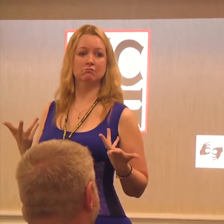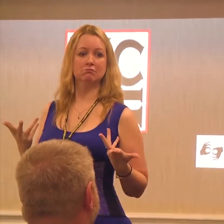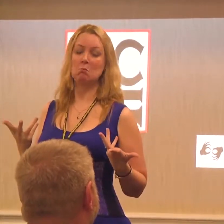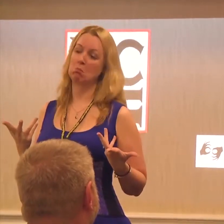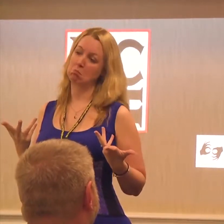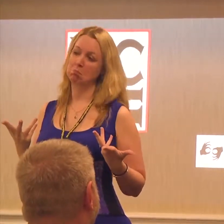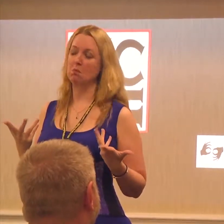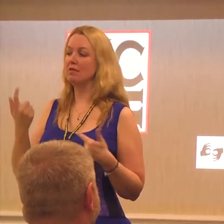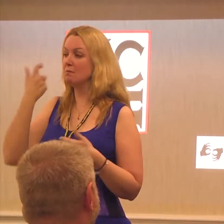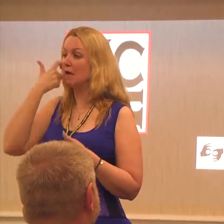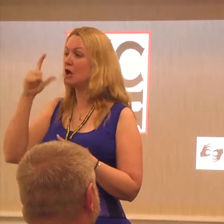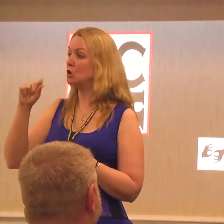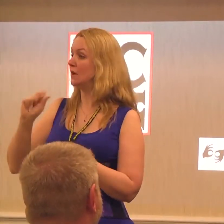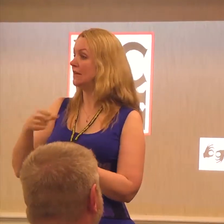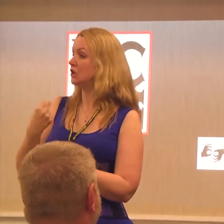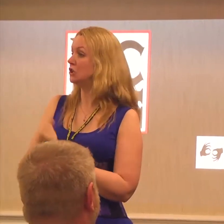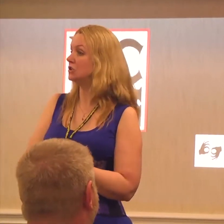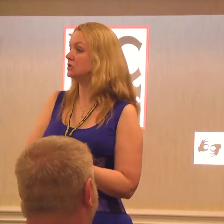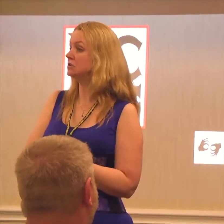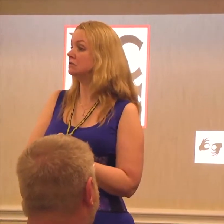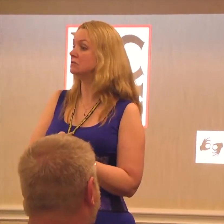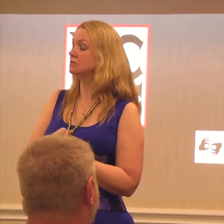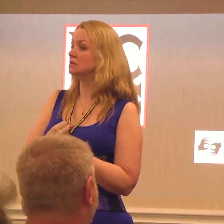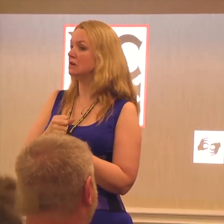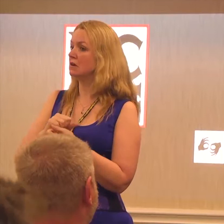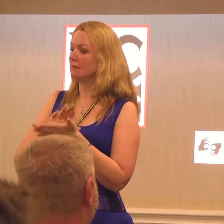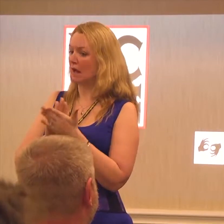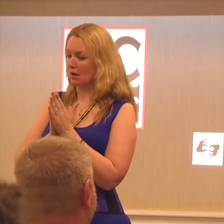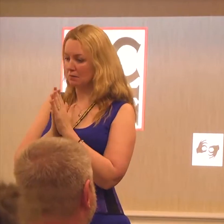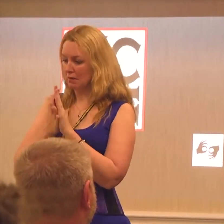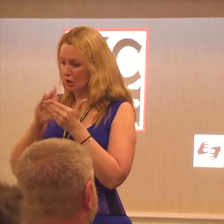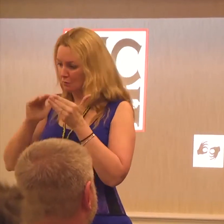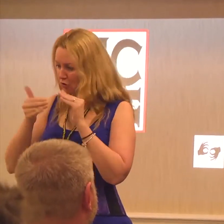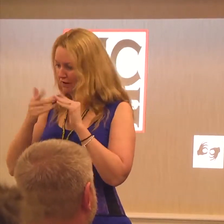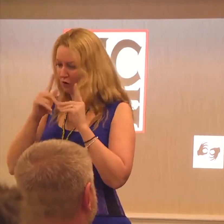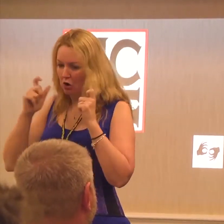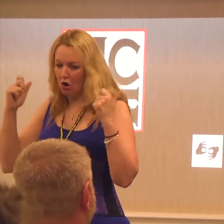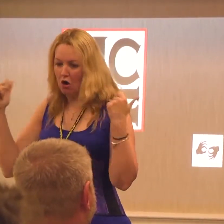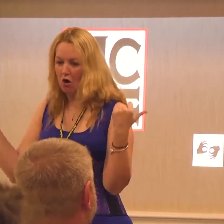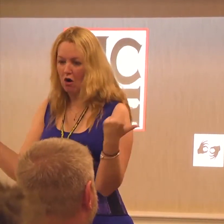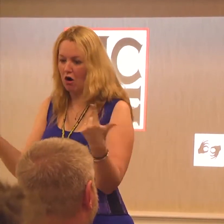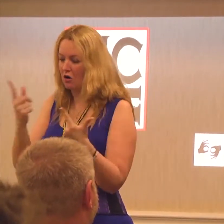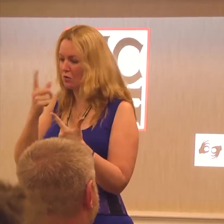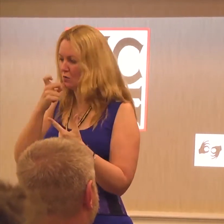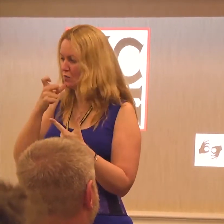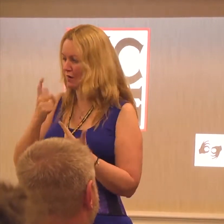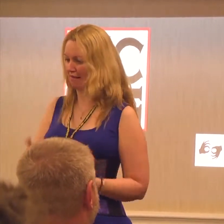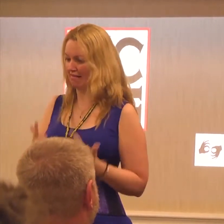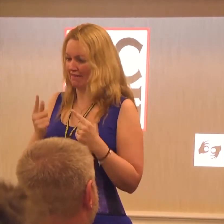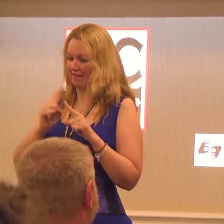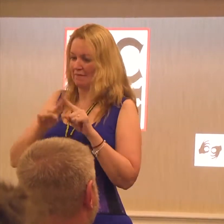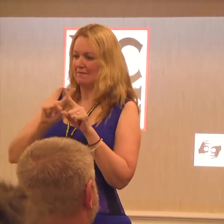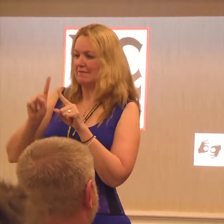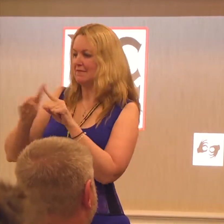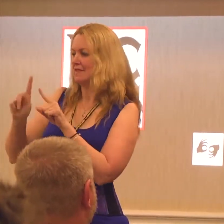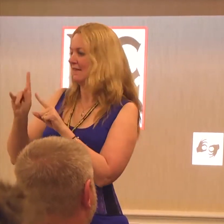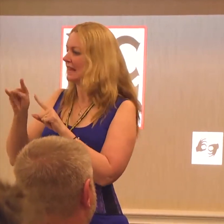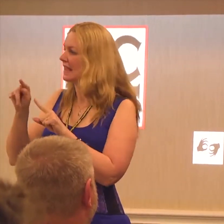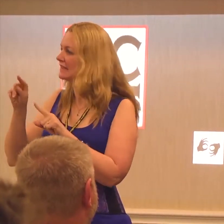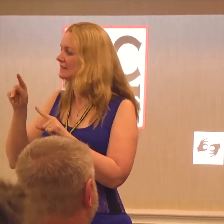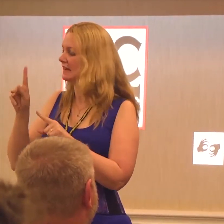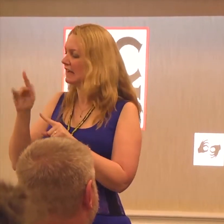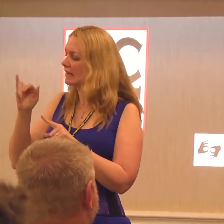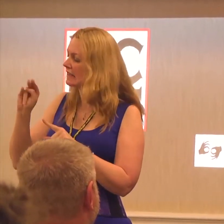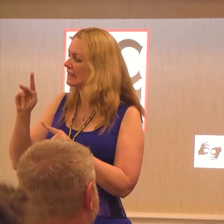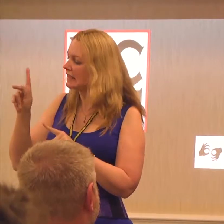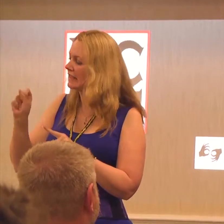Somewhere in the last 20 years, it's kind of morphed into a community for all those who live in the many different kinks and fetish lifestyle.